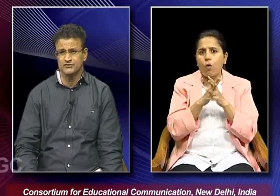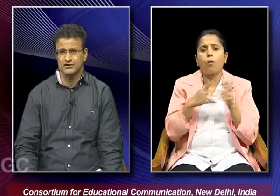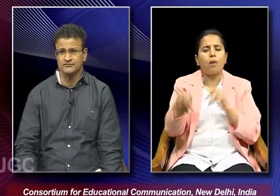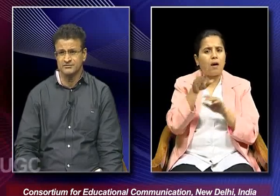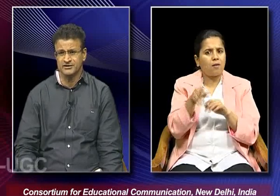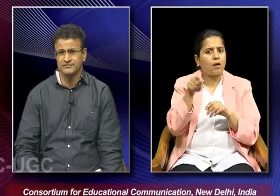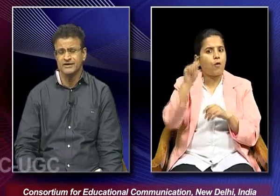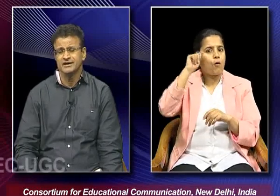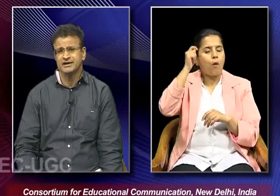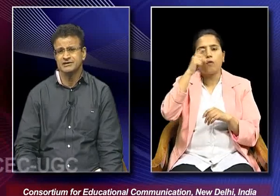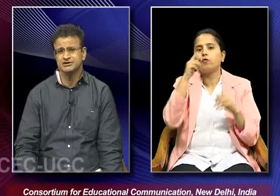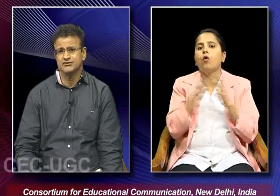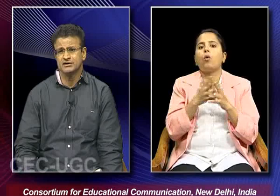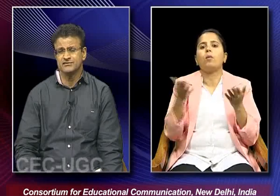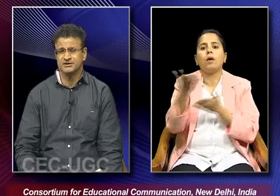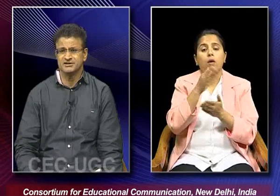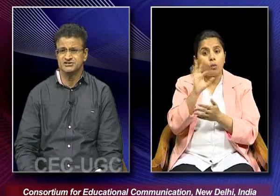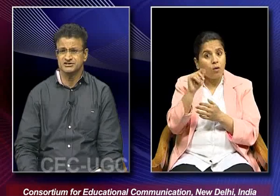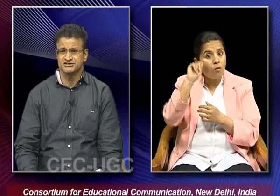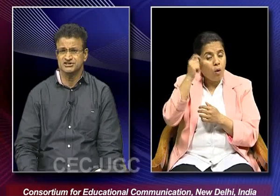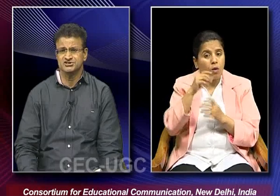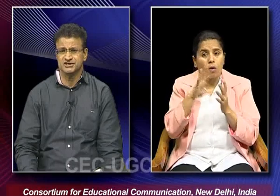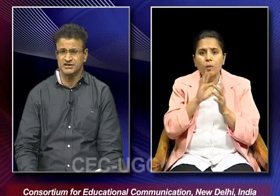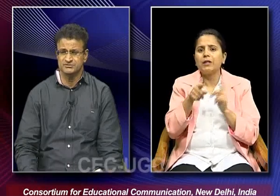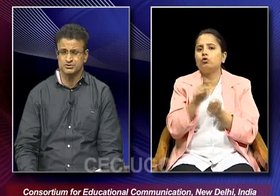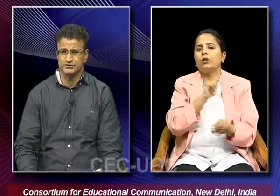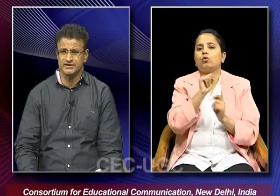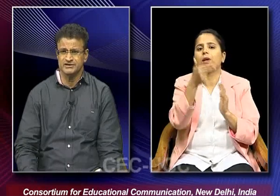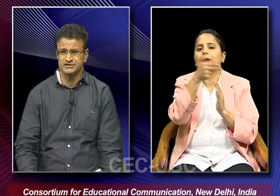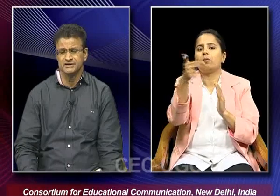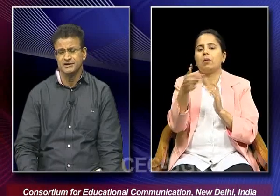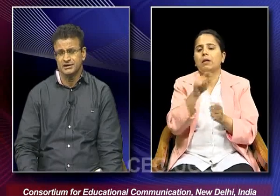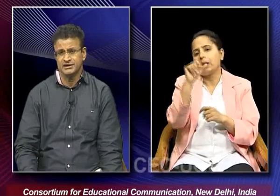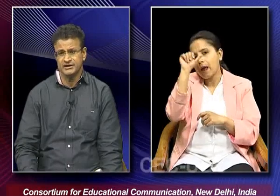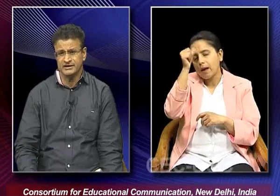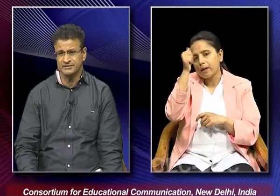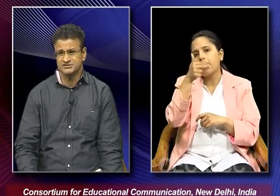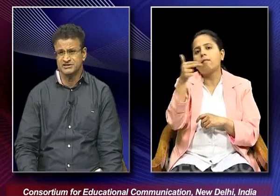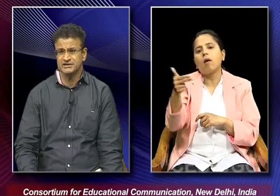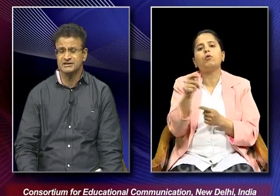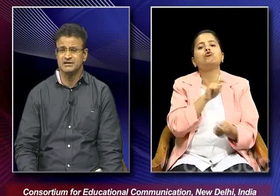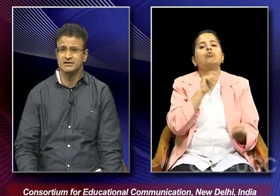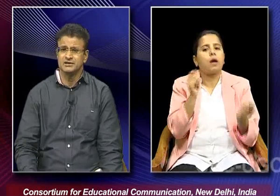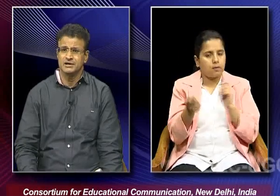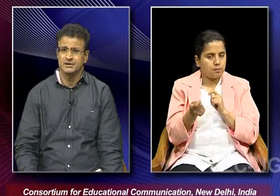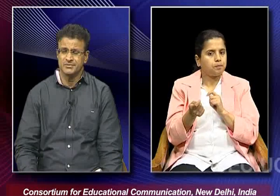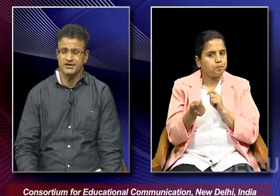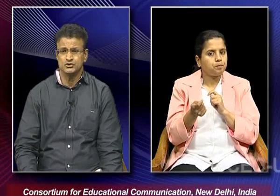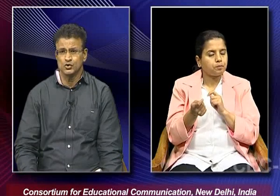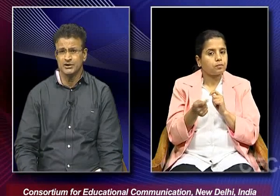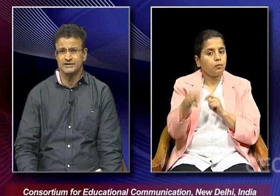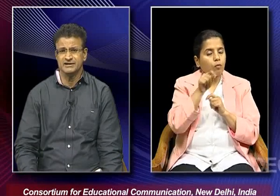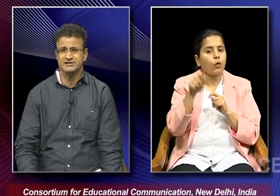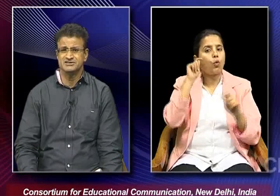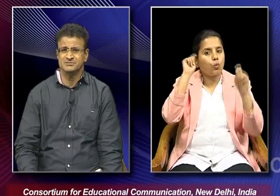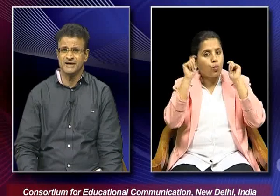were the foreign women, and these foreign women, they changed their names to the Indian names, and then they played